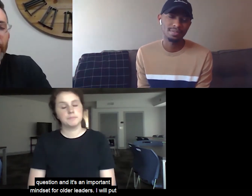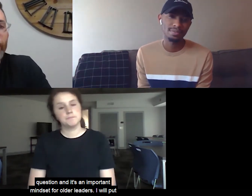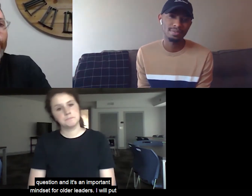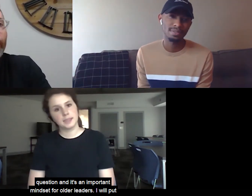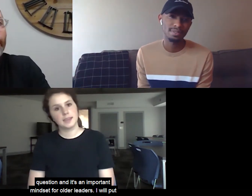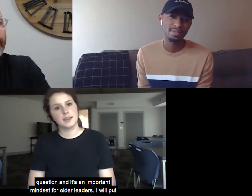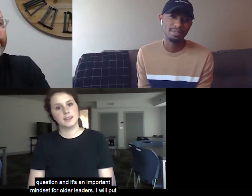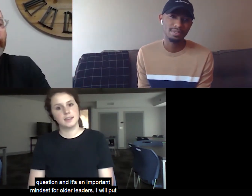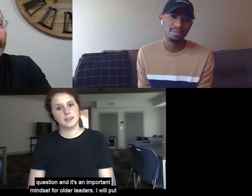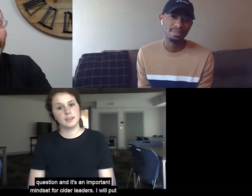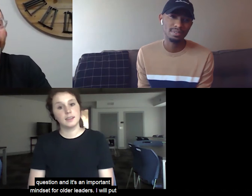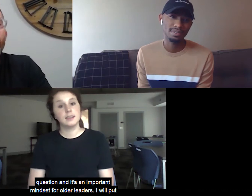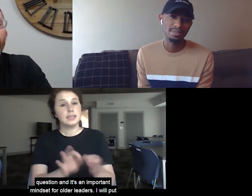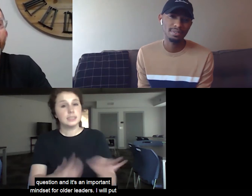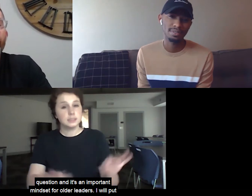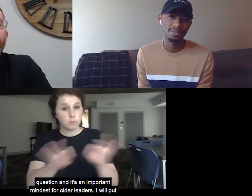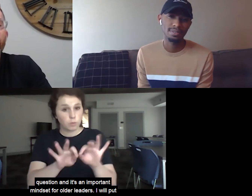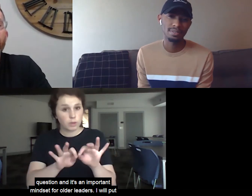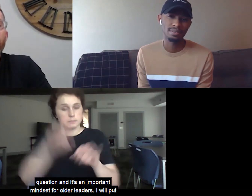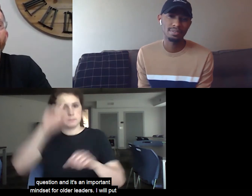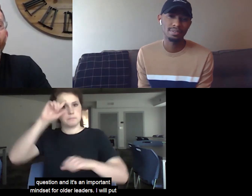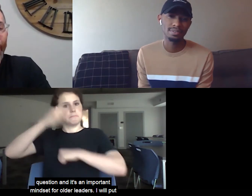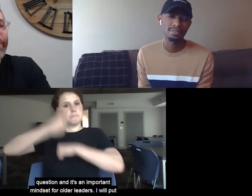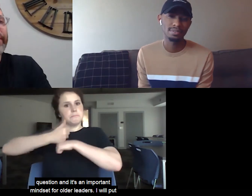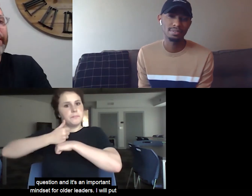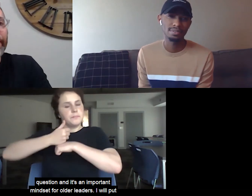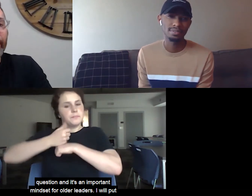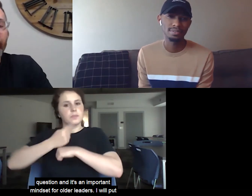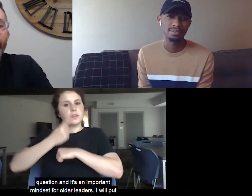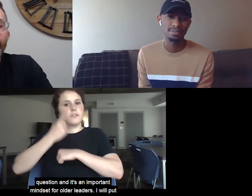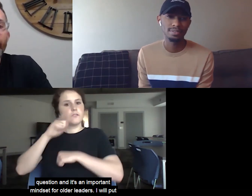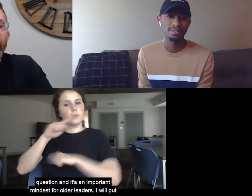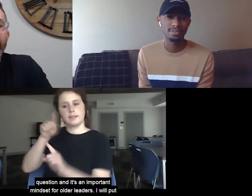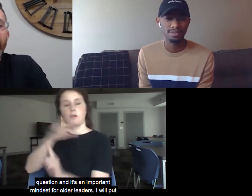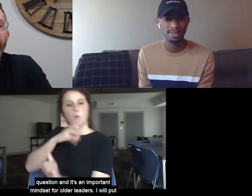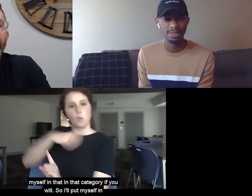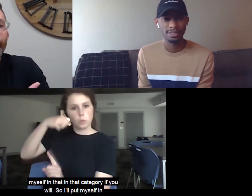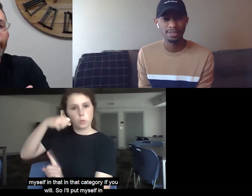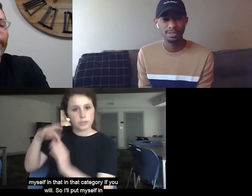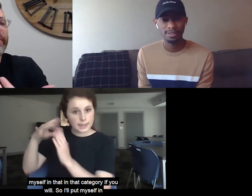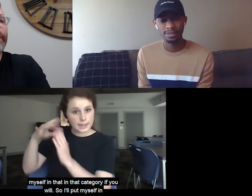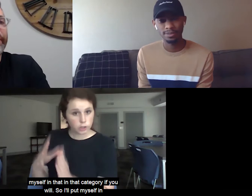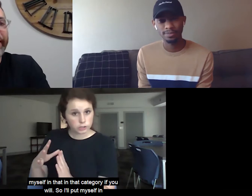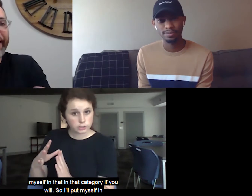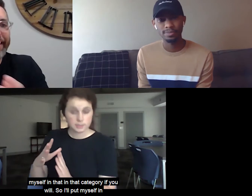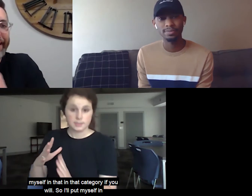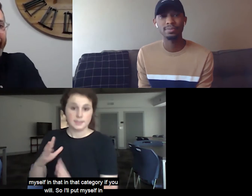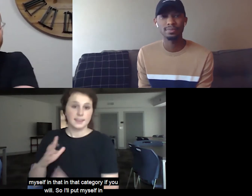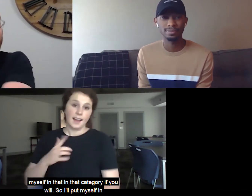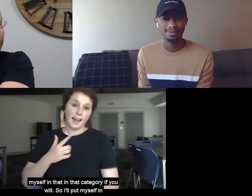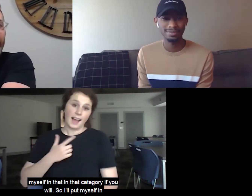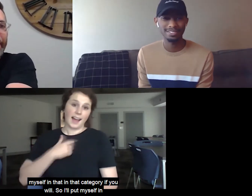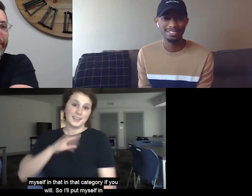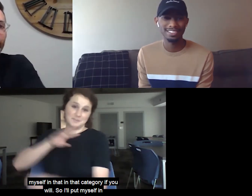and it's an important mindset for older leaders. I will put myself in